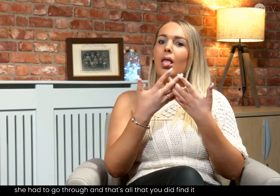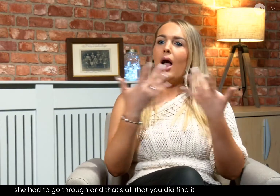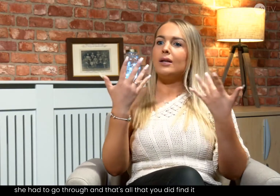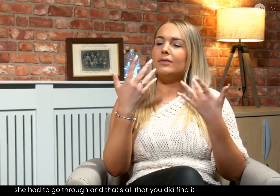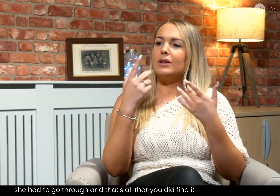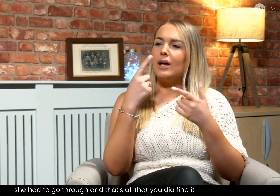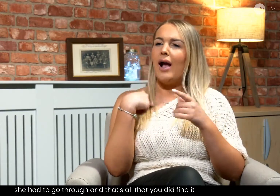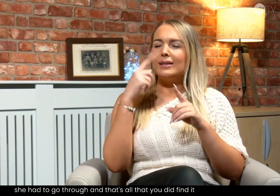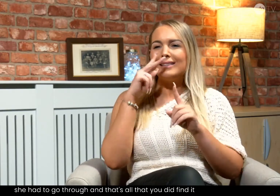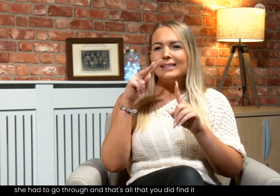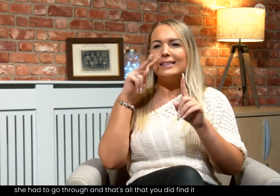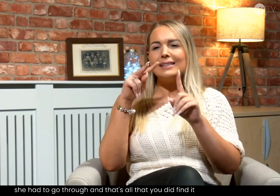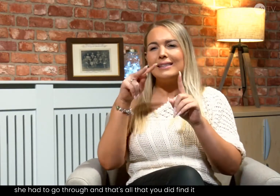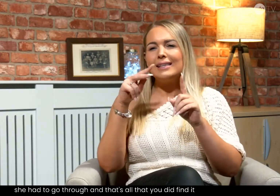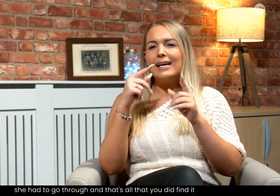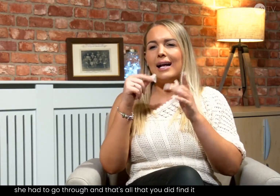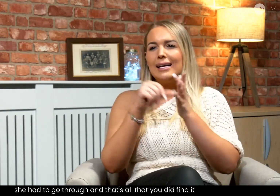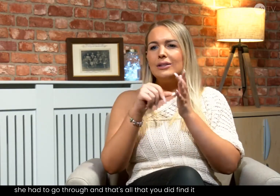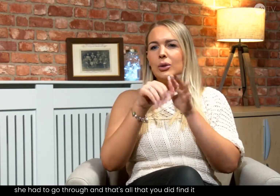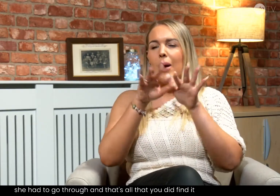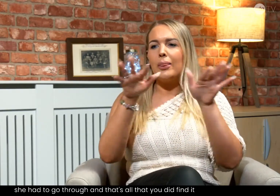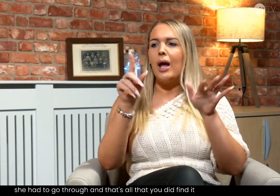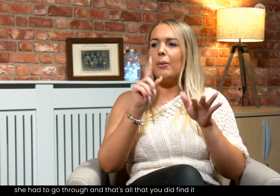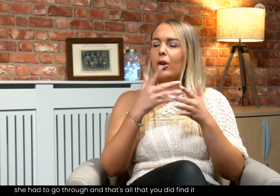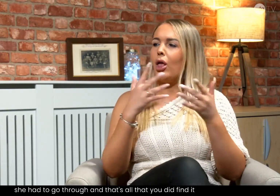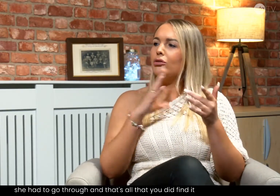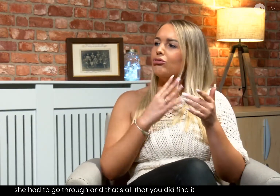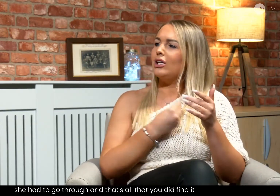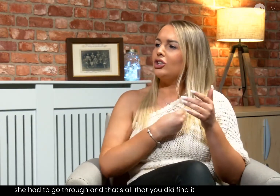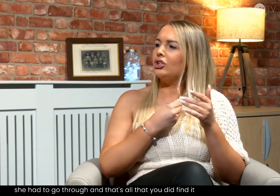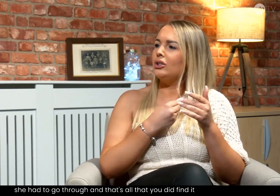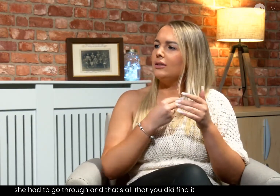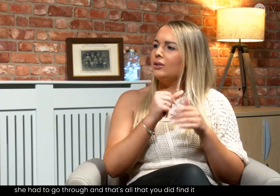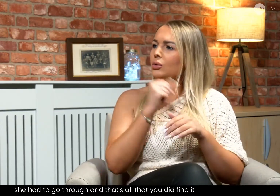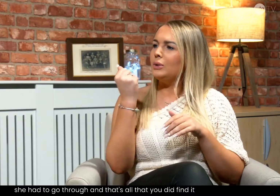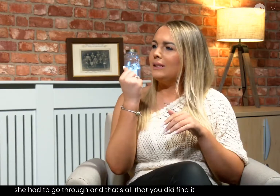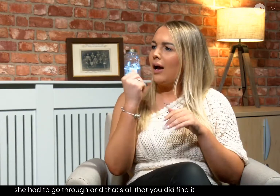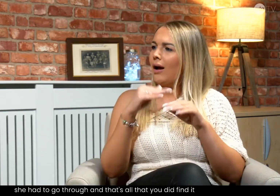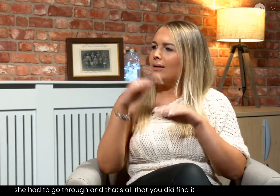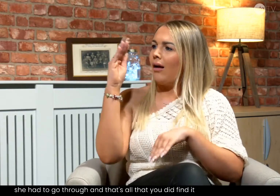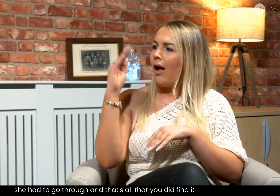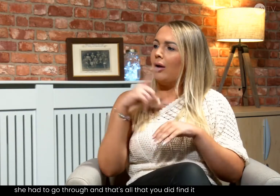transgender. So I kind of feel like it's difficult to